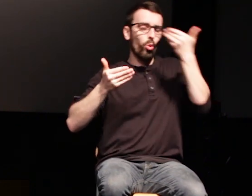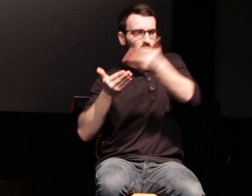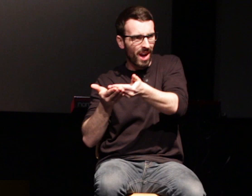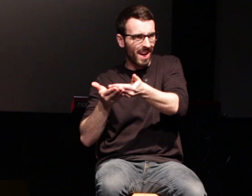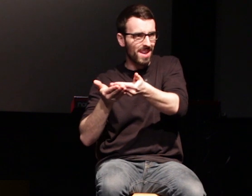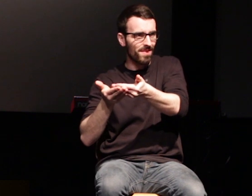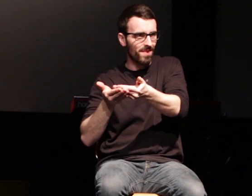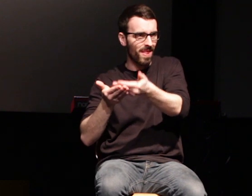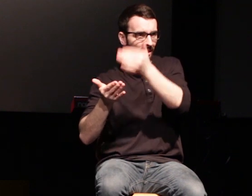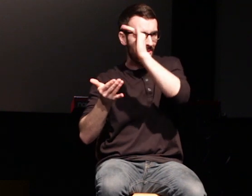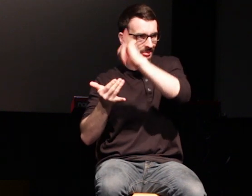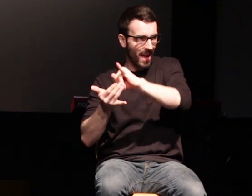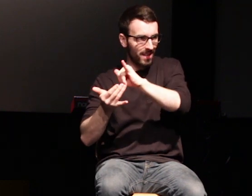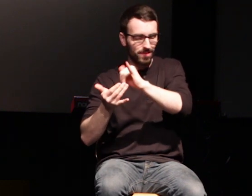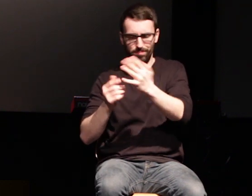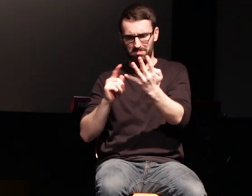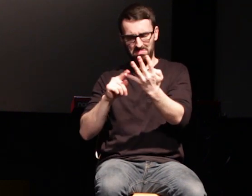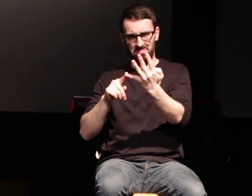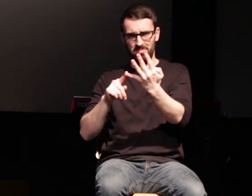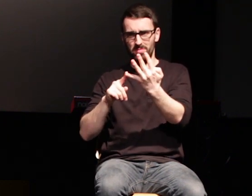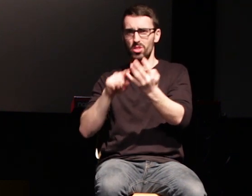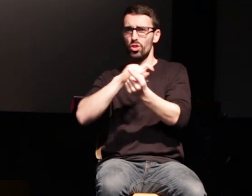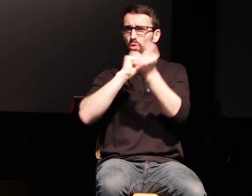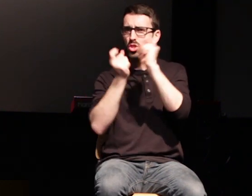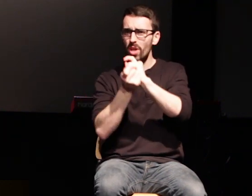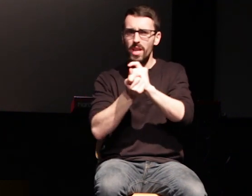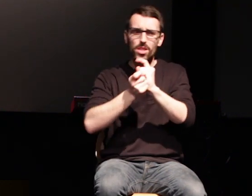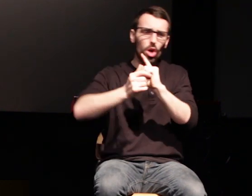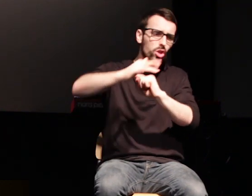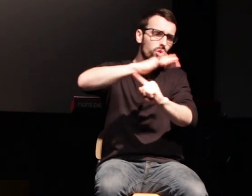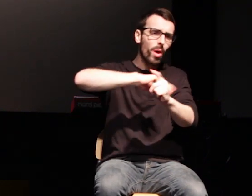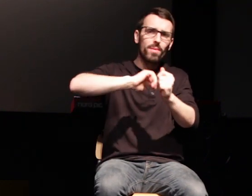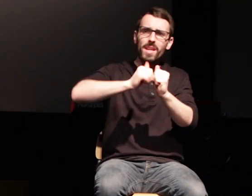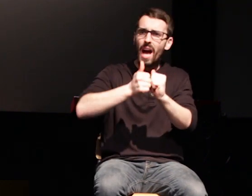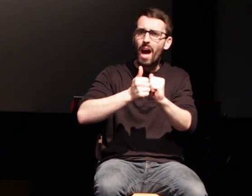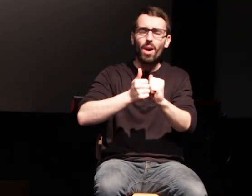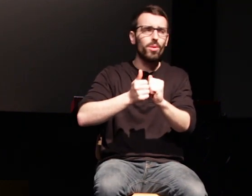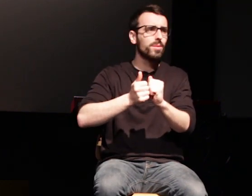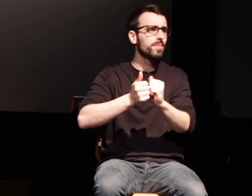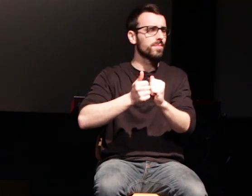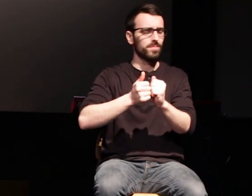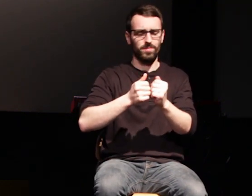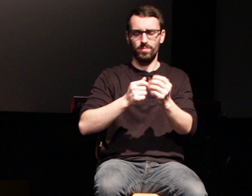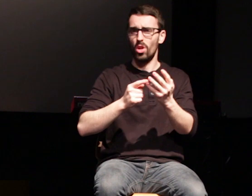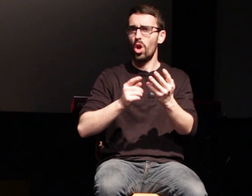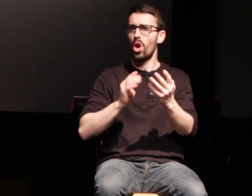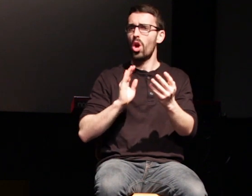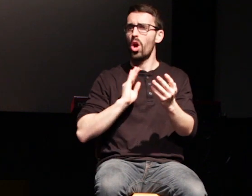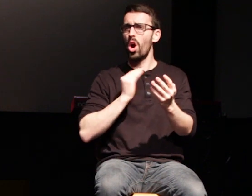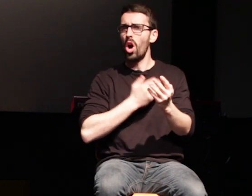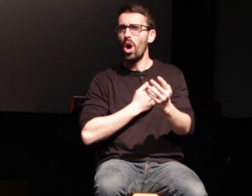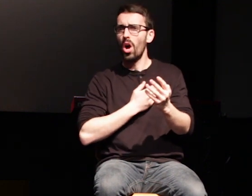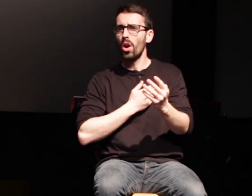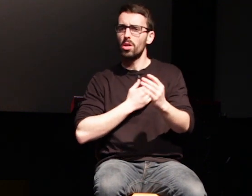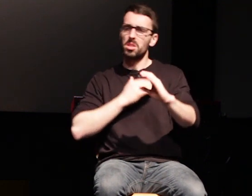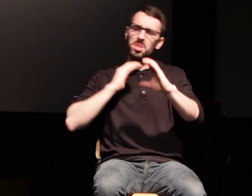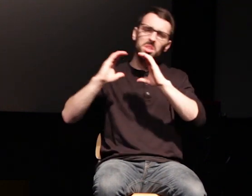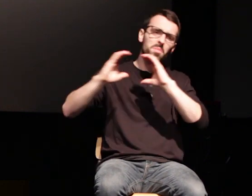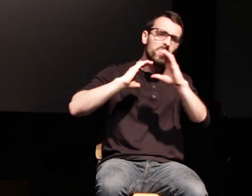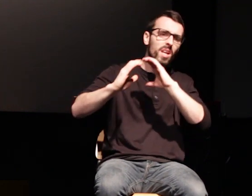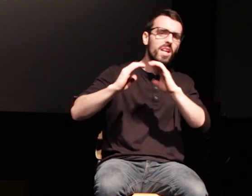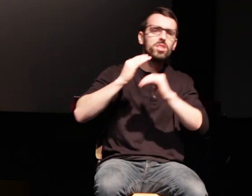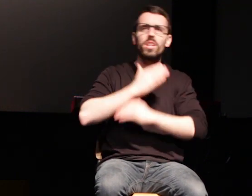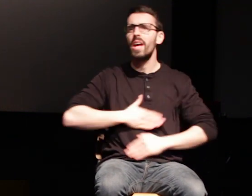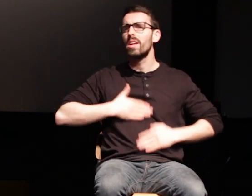How can we change our surroundings? How can we change our environment? How can we change our inputs? Entertainment